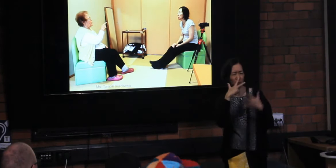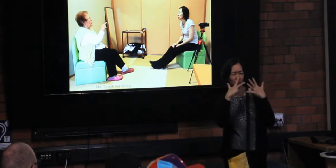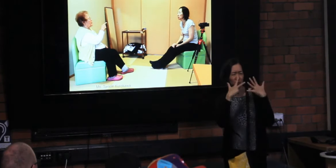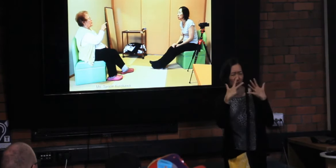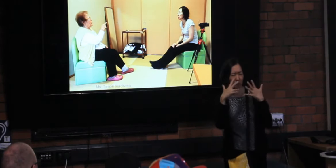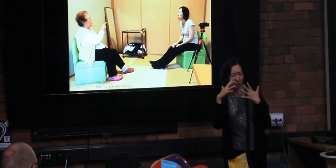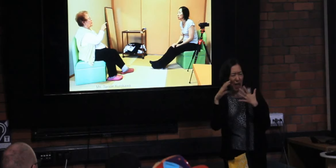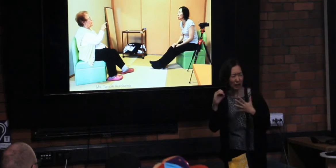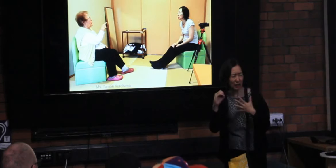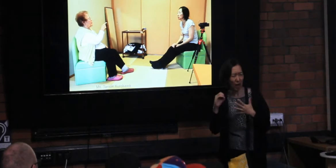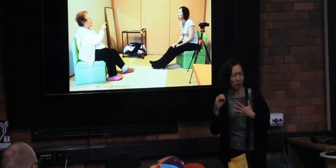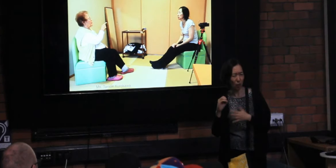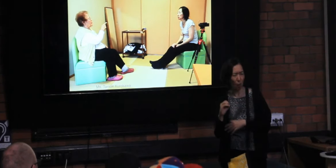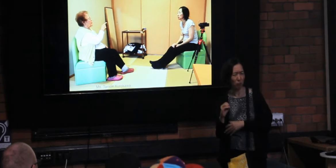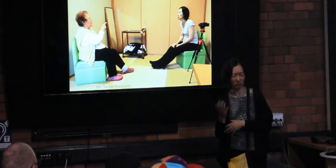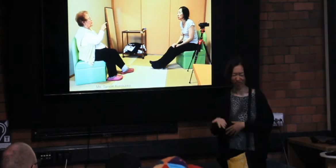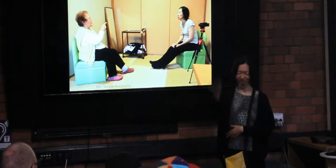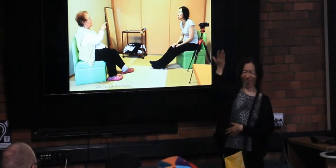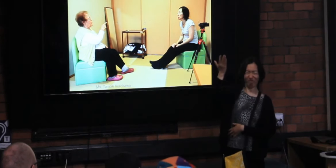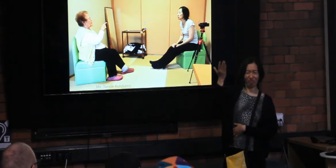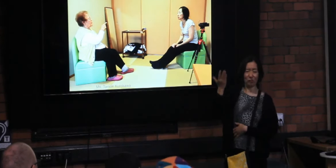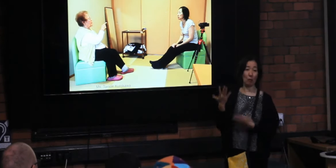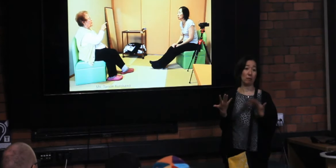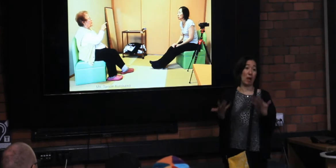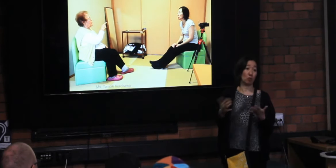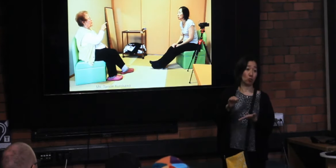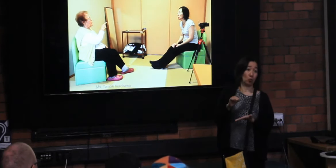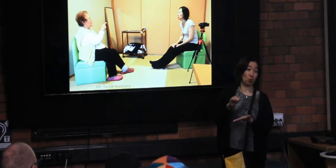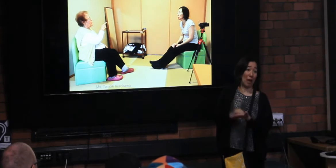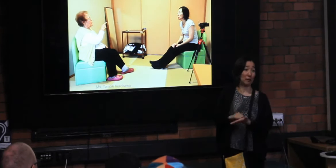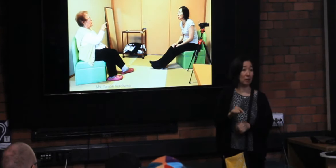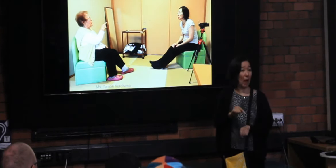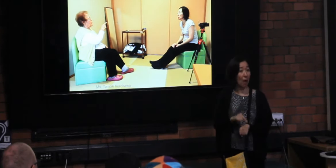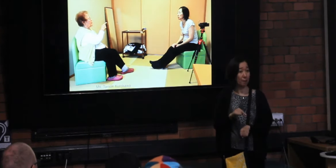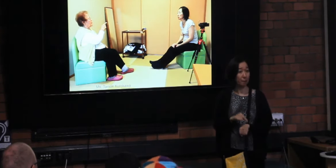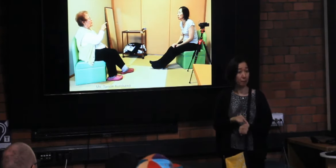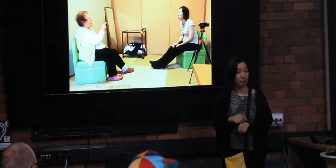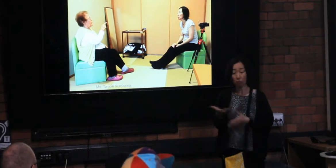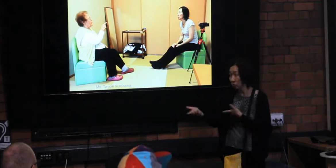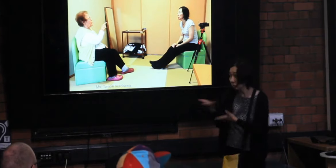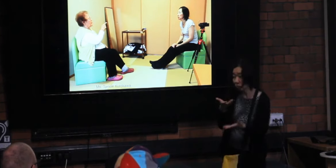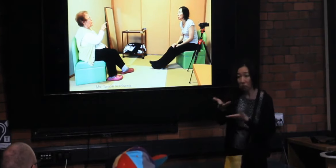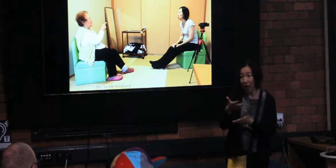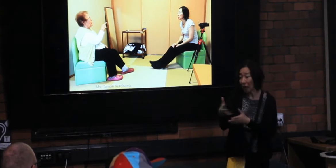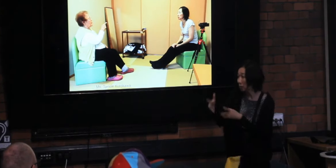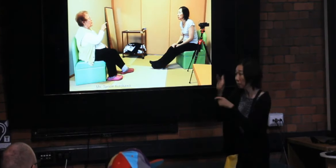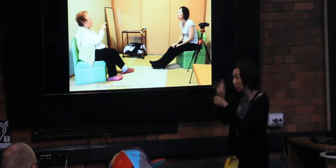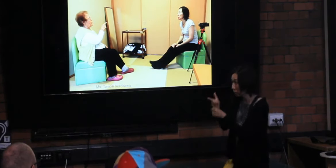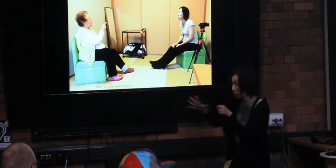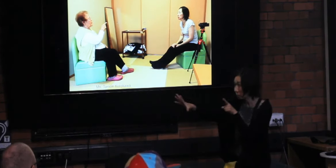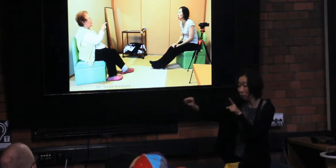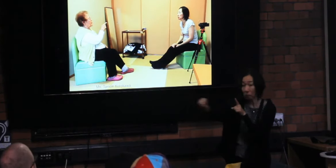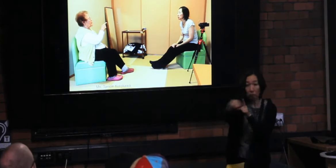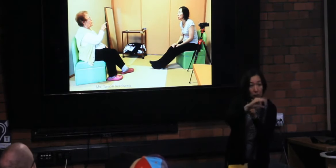living through the bombs. And she was about 80 years old, and it struck me that this was actually